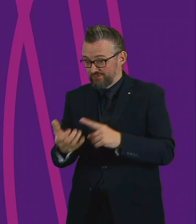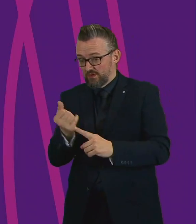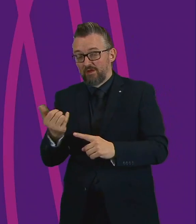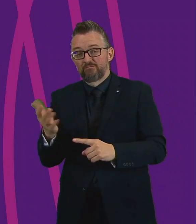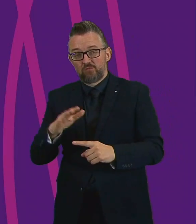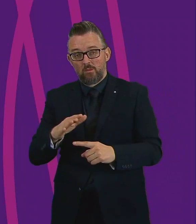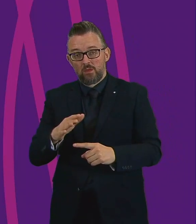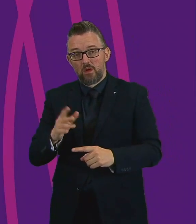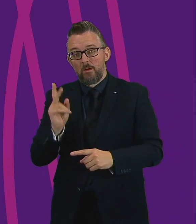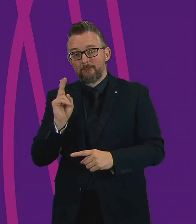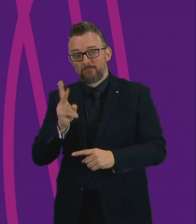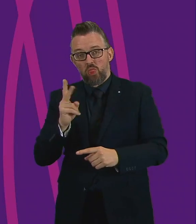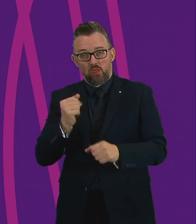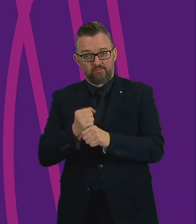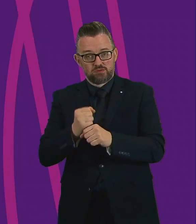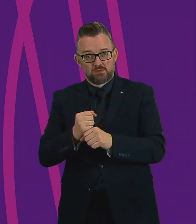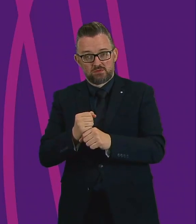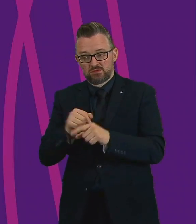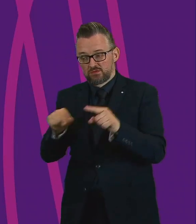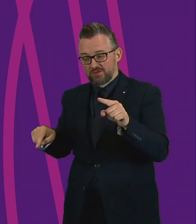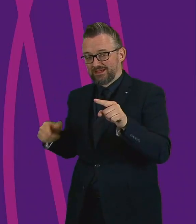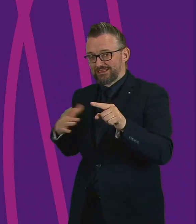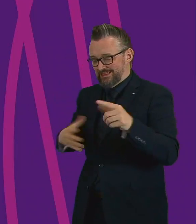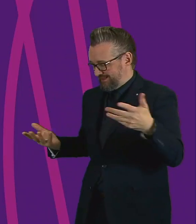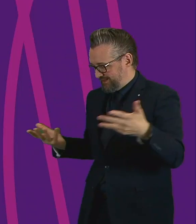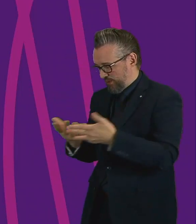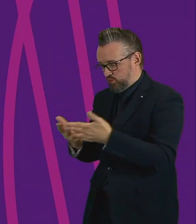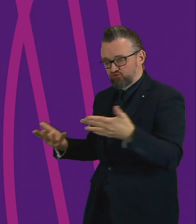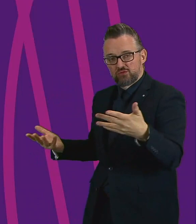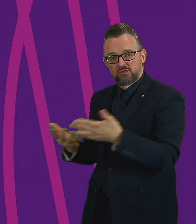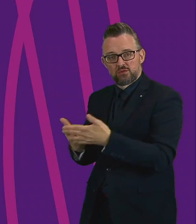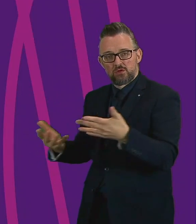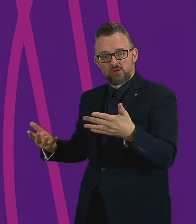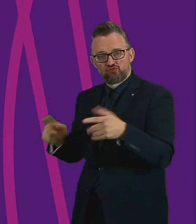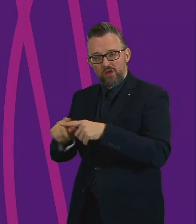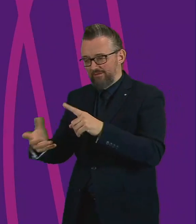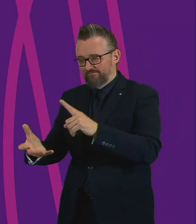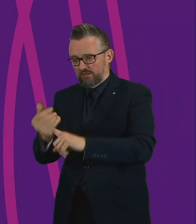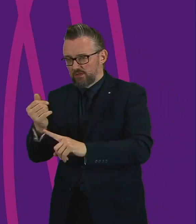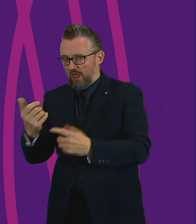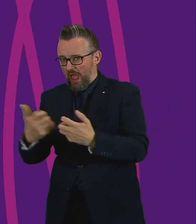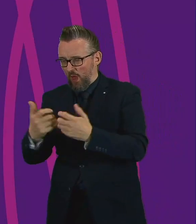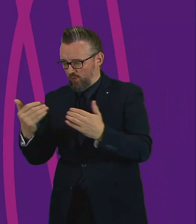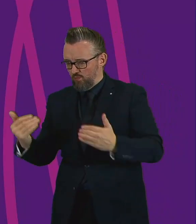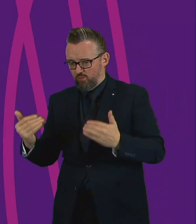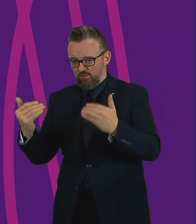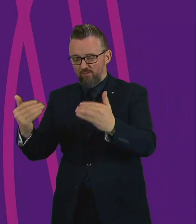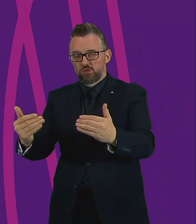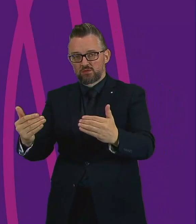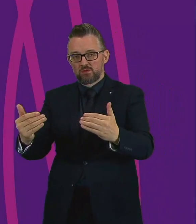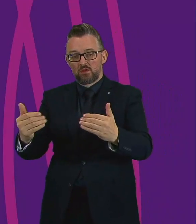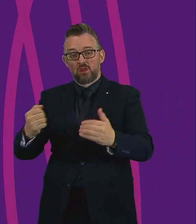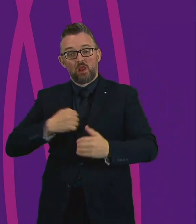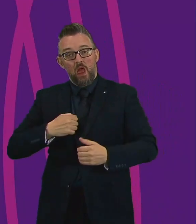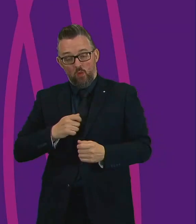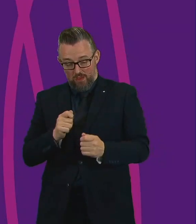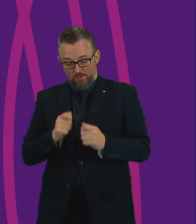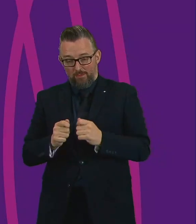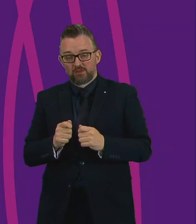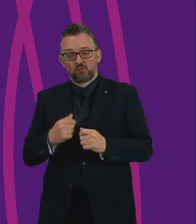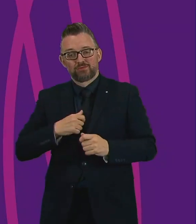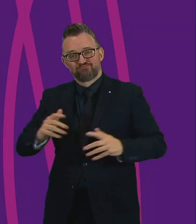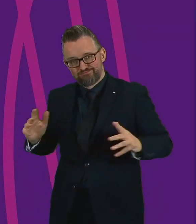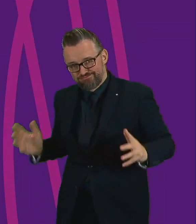goodwill from both of our governments. They need to negotiate that and find a way forward, and we, in our amendment, urge them to do